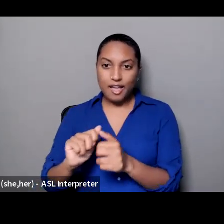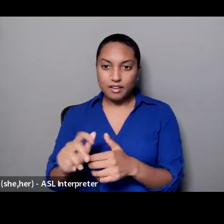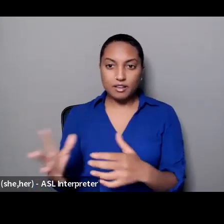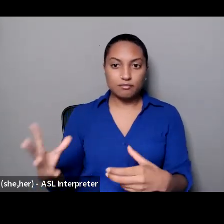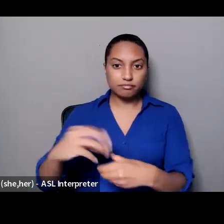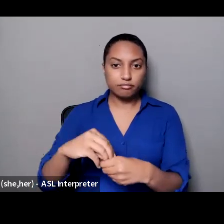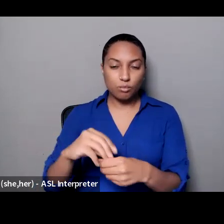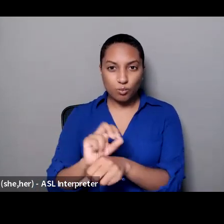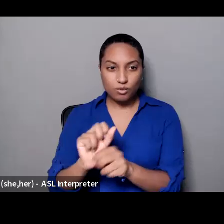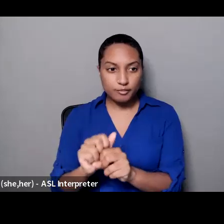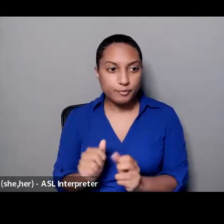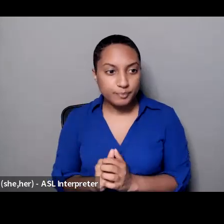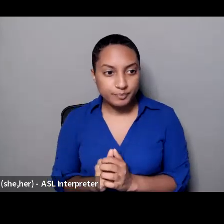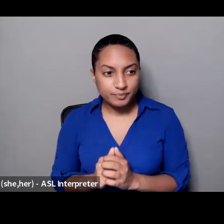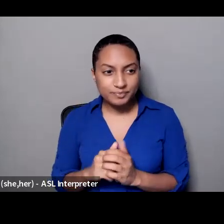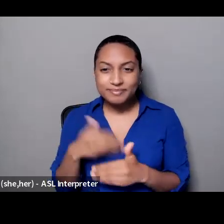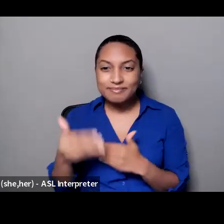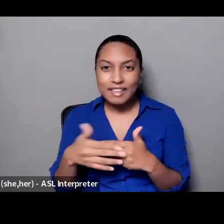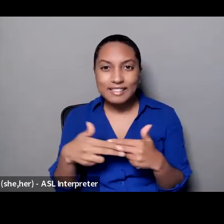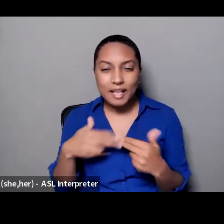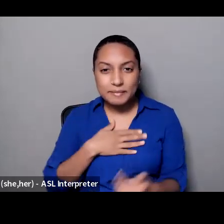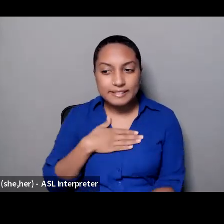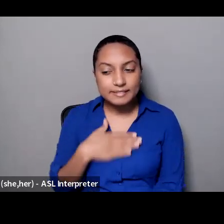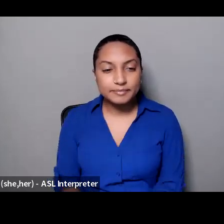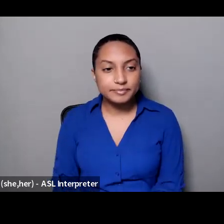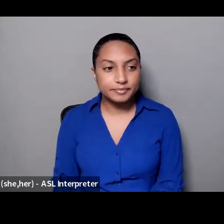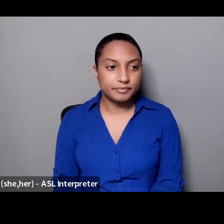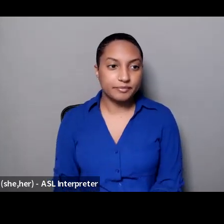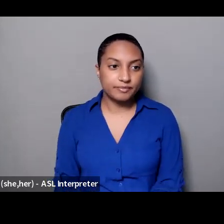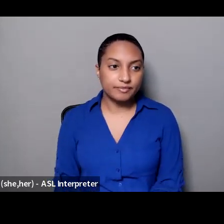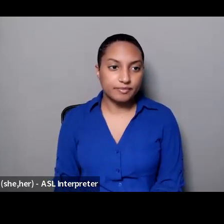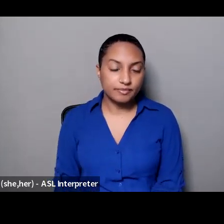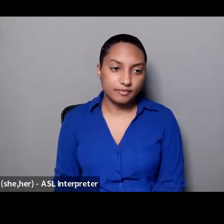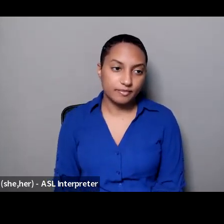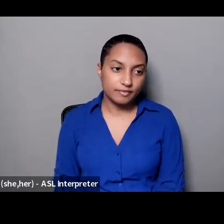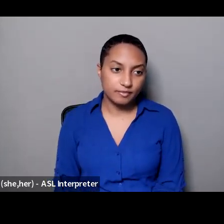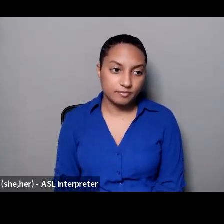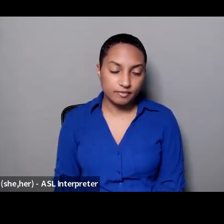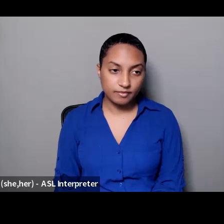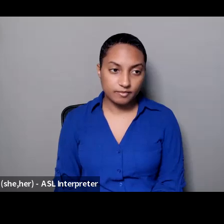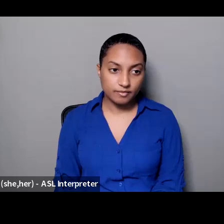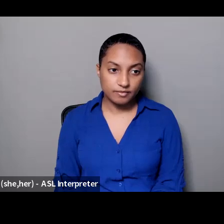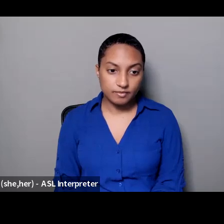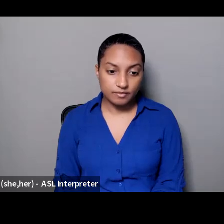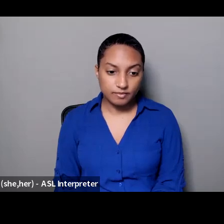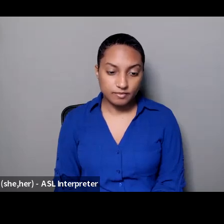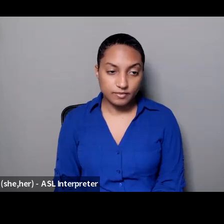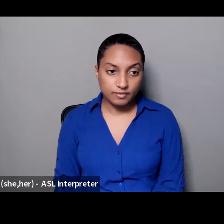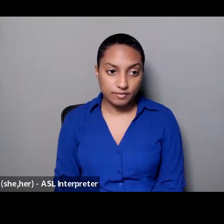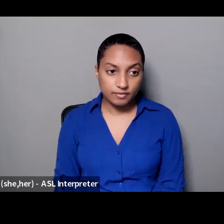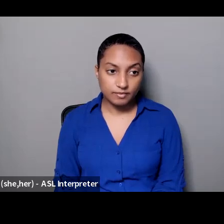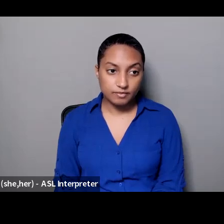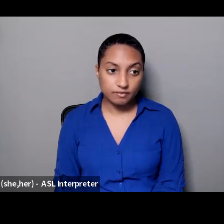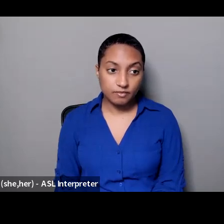please. We're highlighting the importance of consumer control